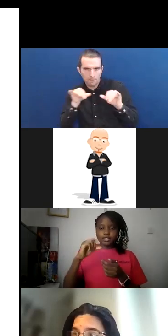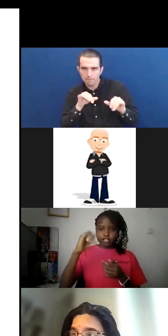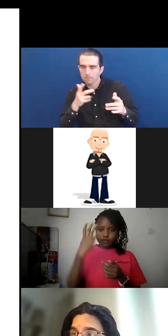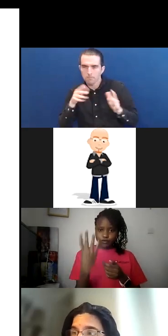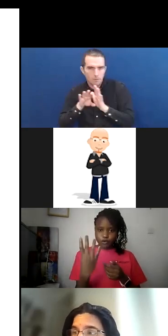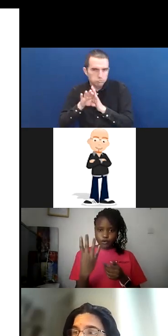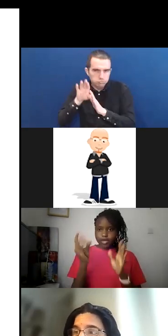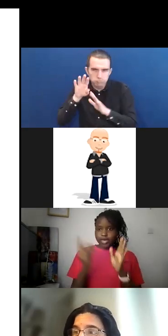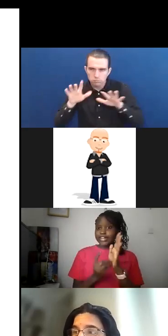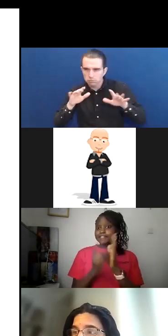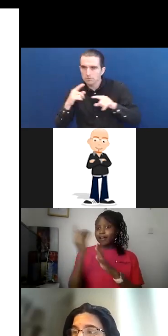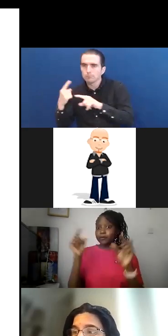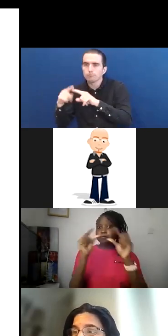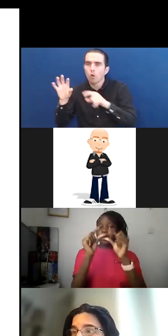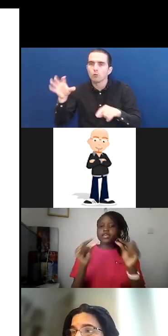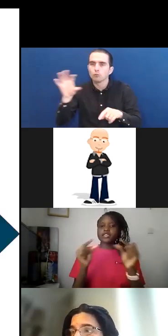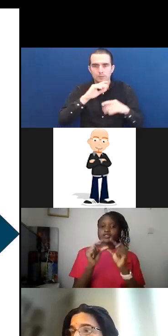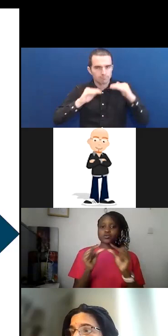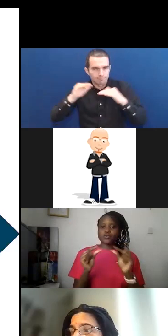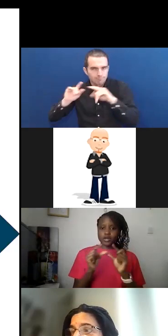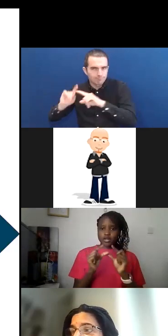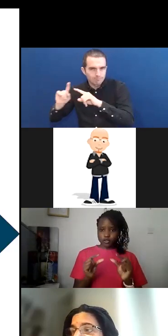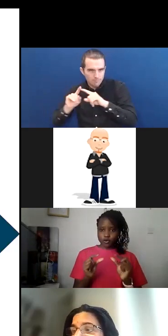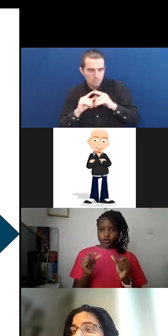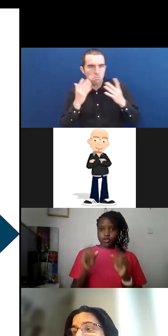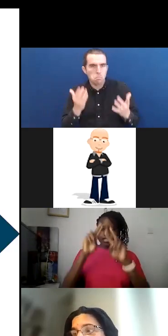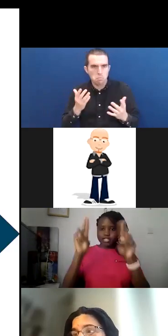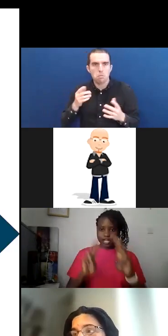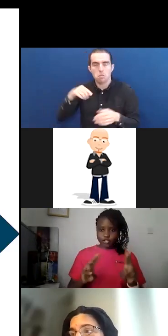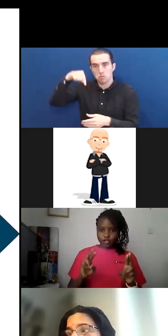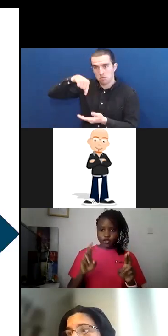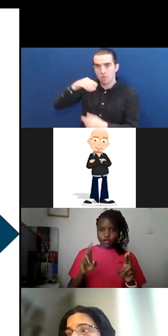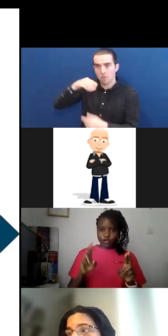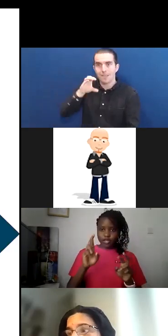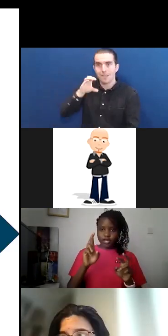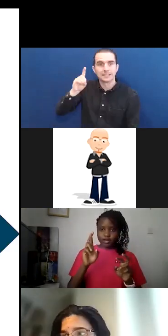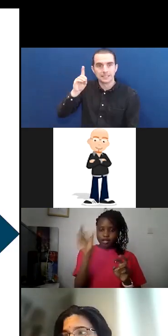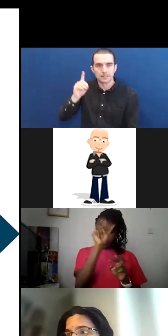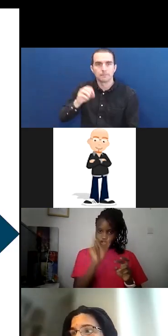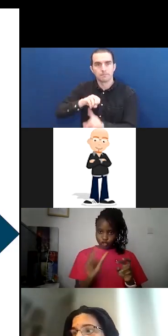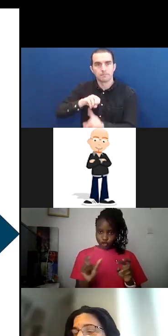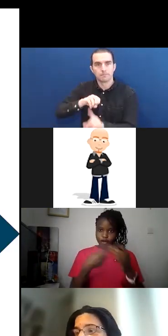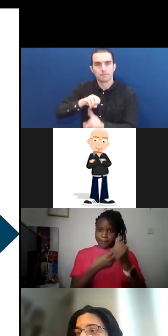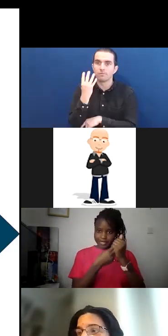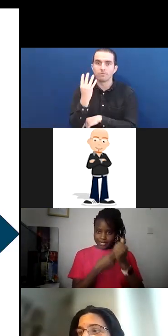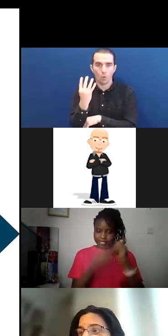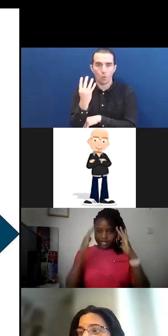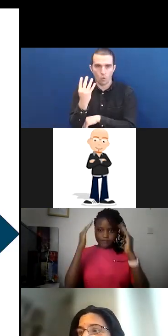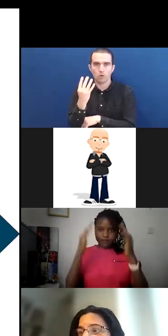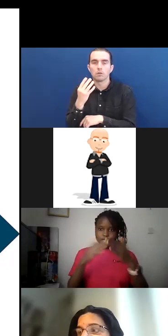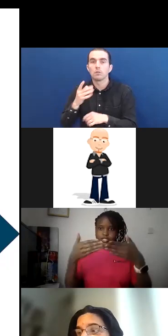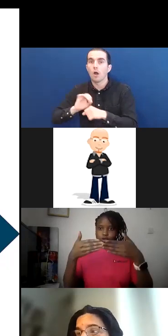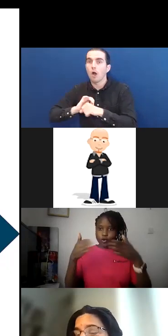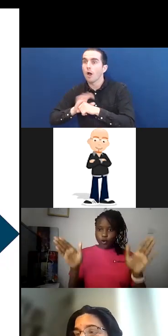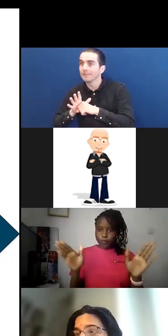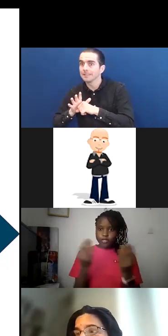by UNESCO and international, regional, and national partners. And it focuses on open solutions. Now, open solutions, we mean